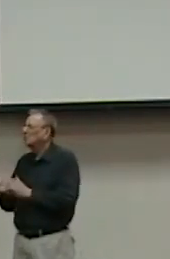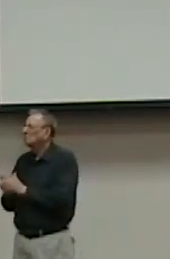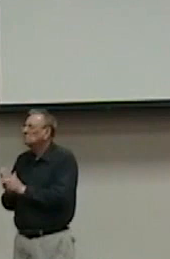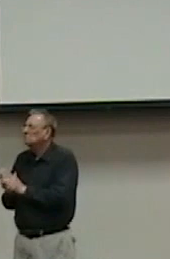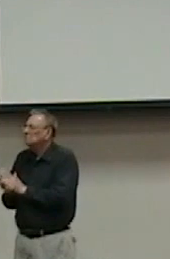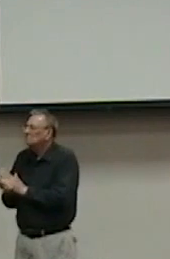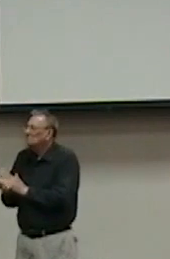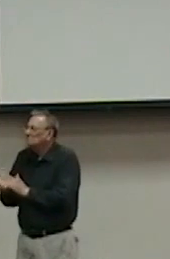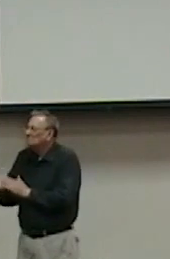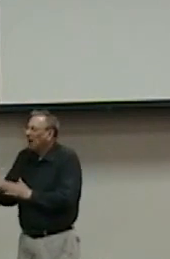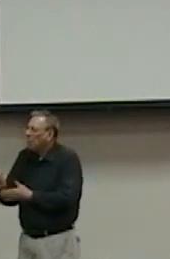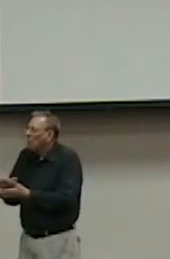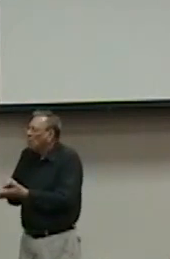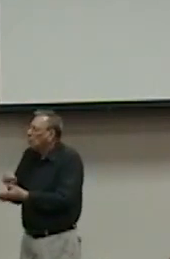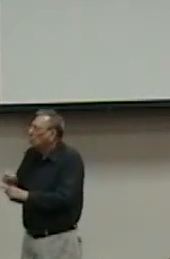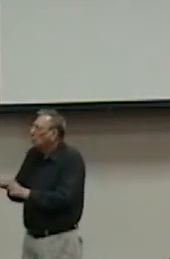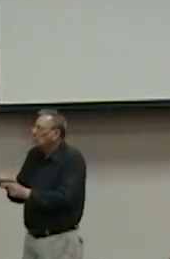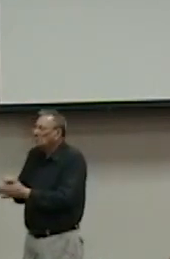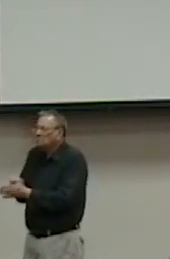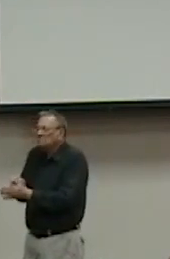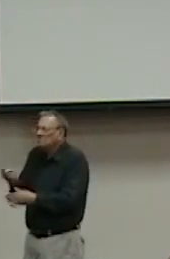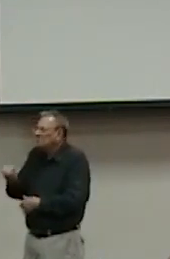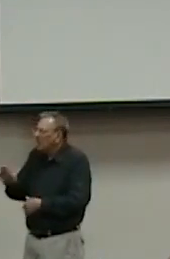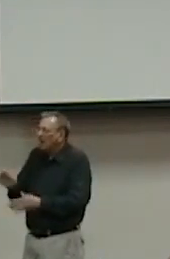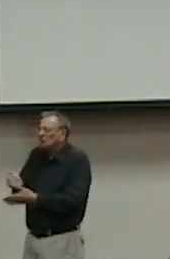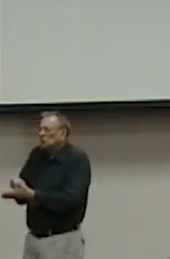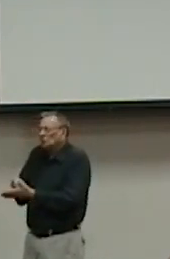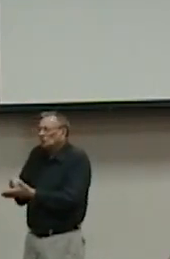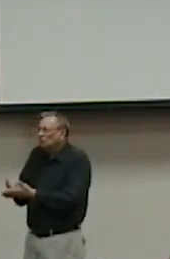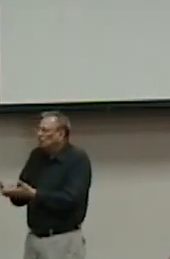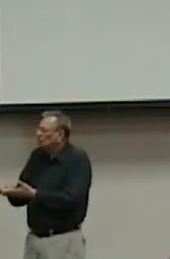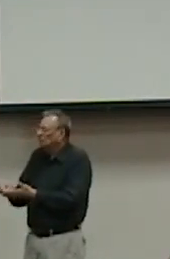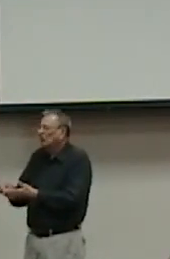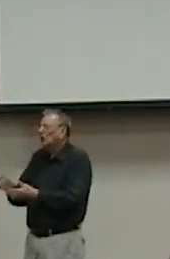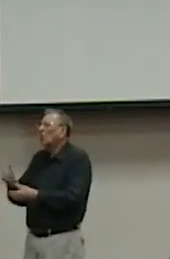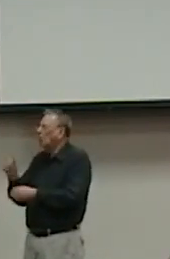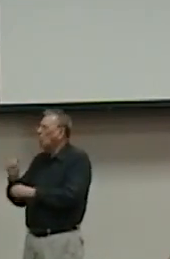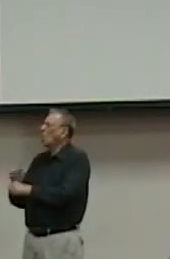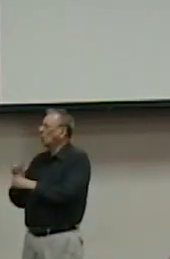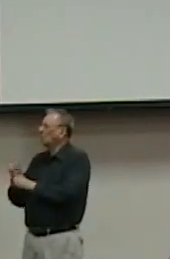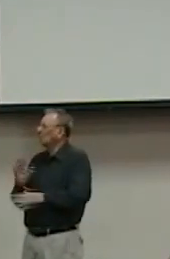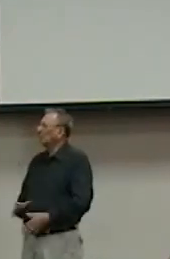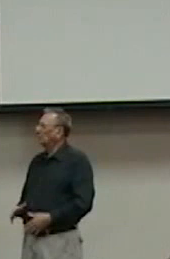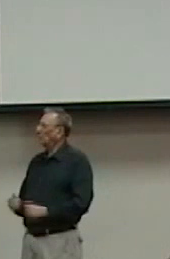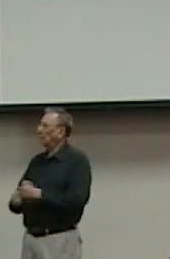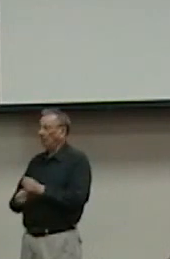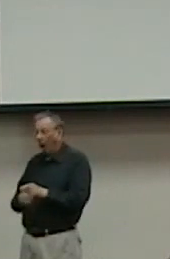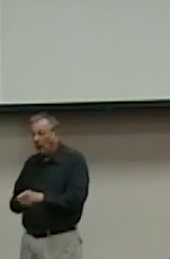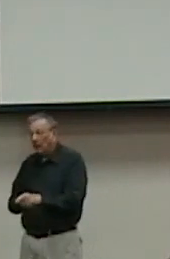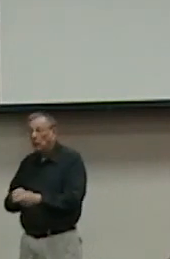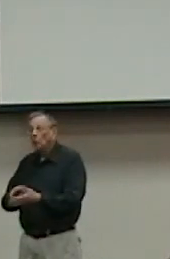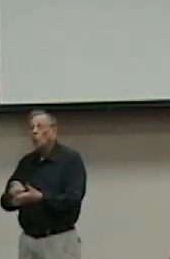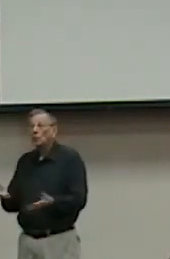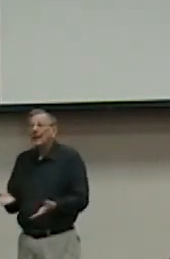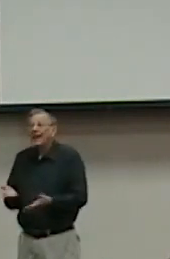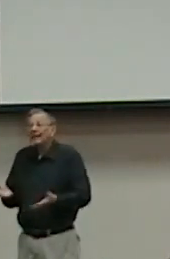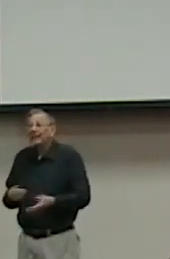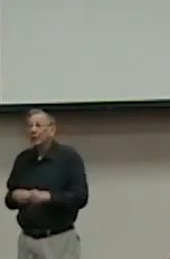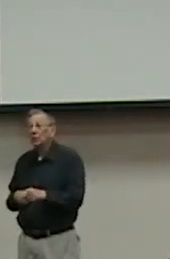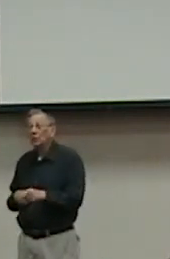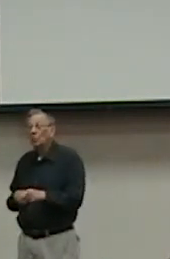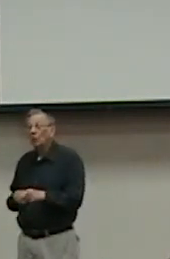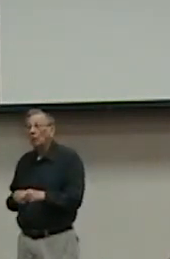to learn from someone like that, their trade. And I think you've done that here, in a